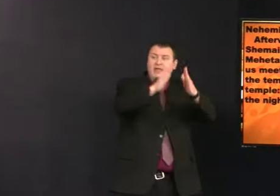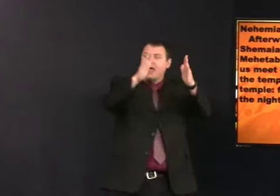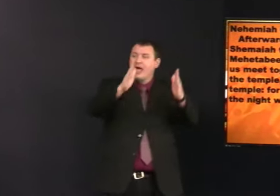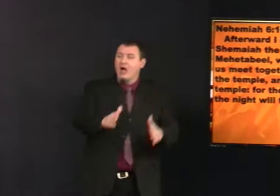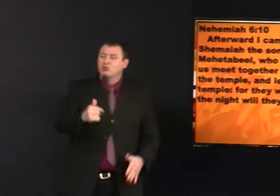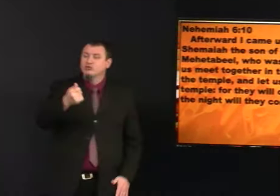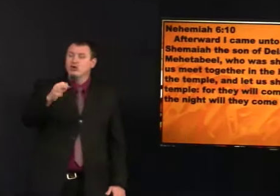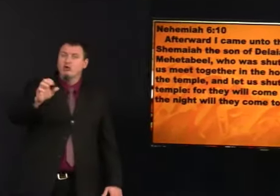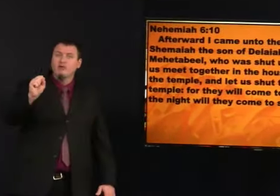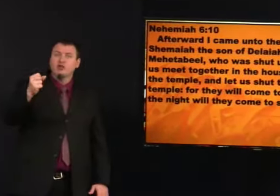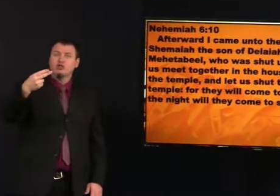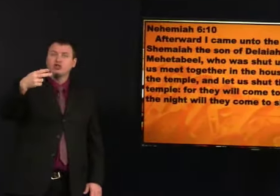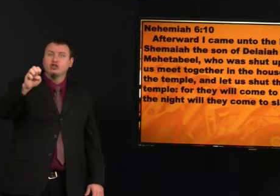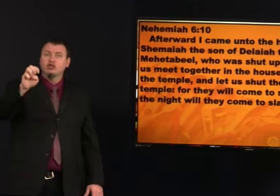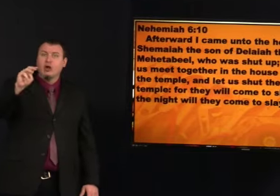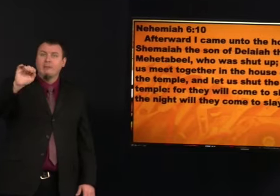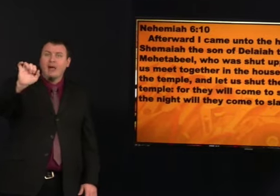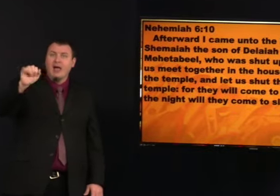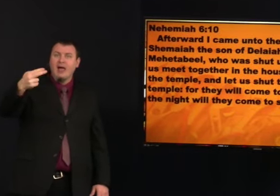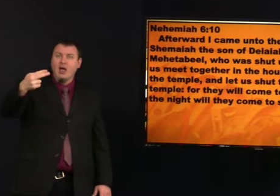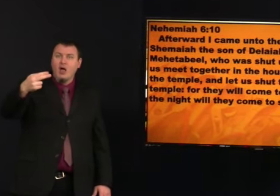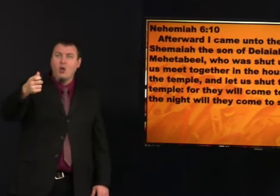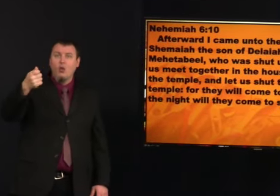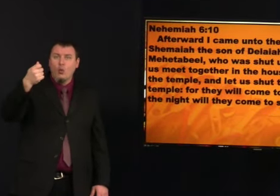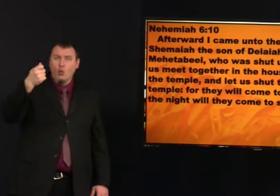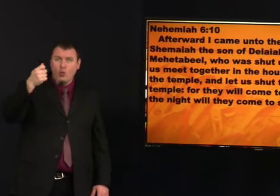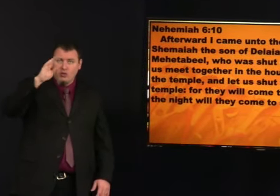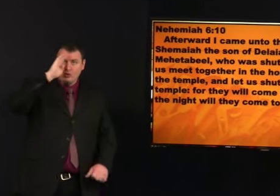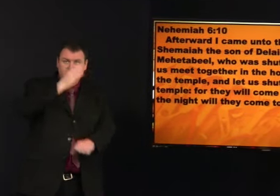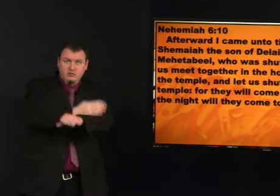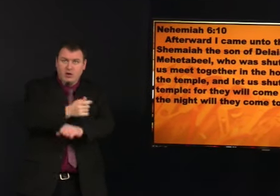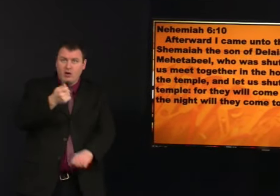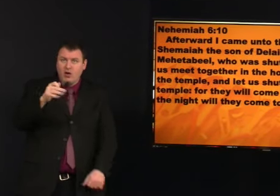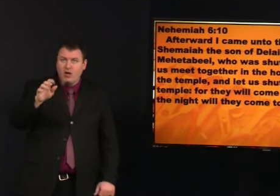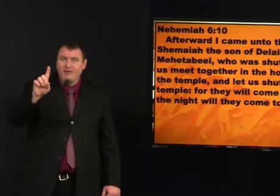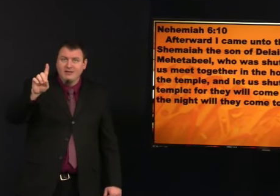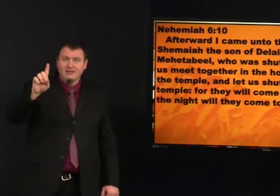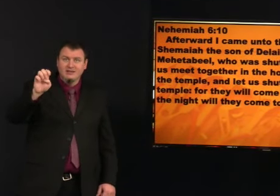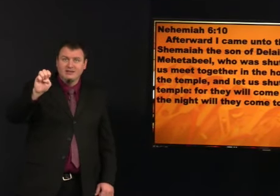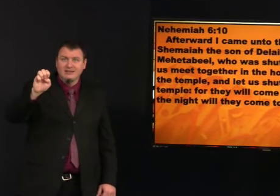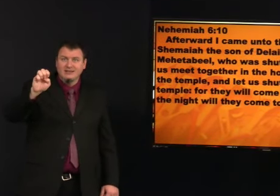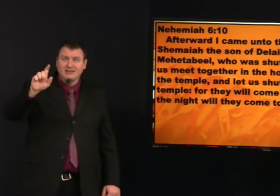Nehemiah came into the house of Shemaiah, the son of